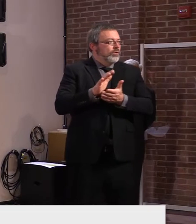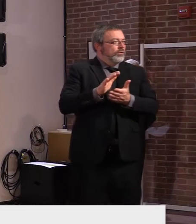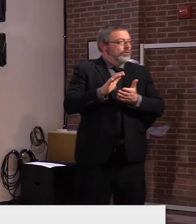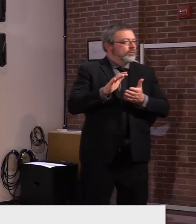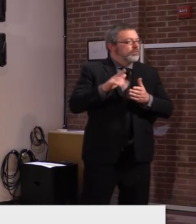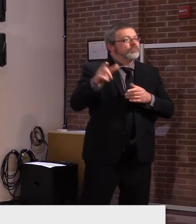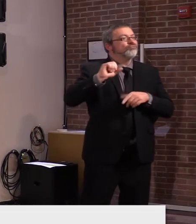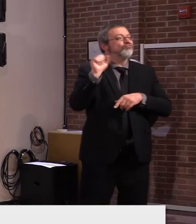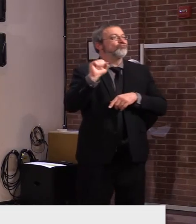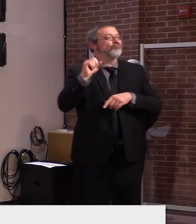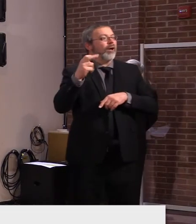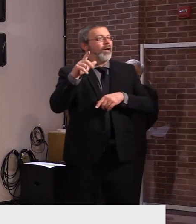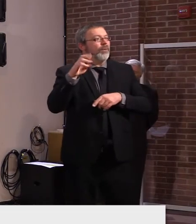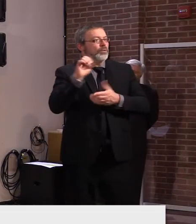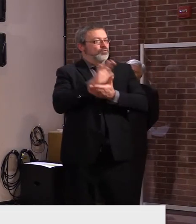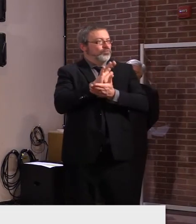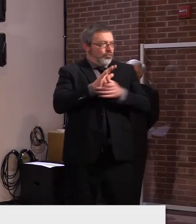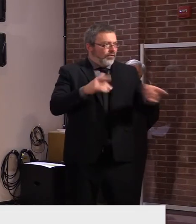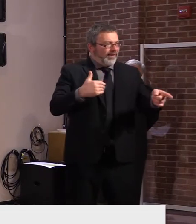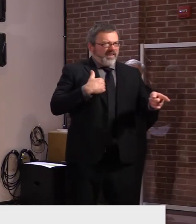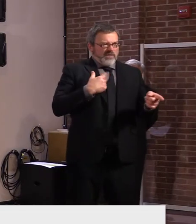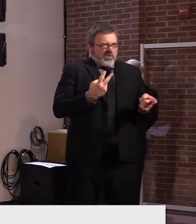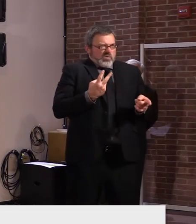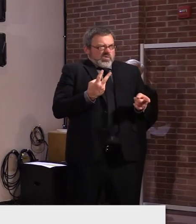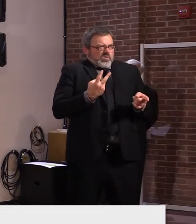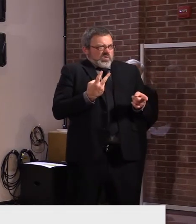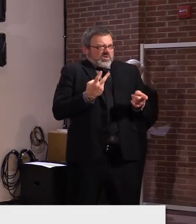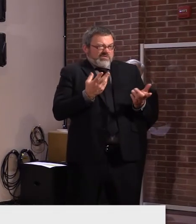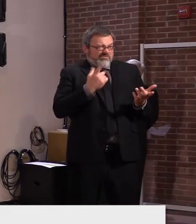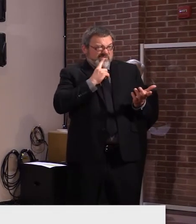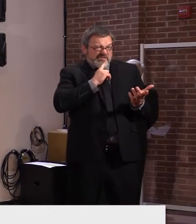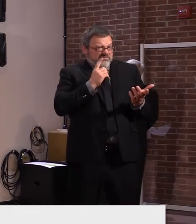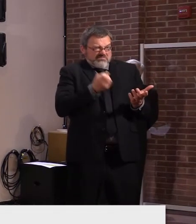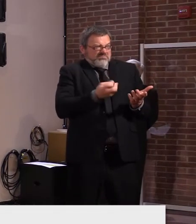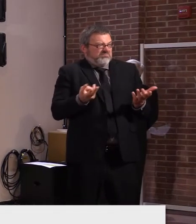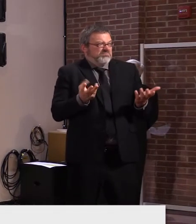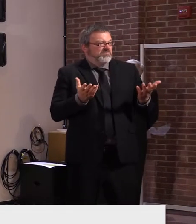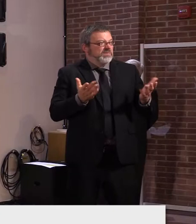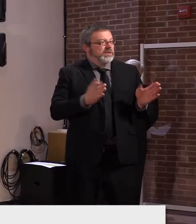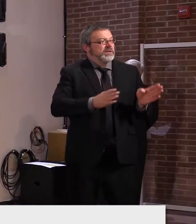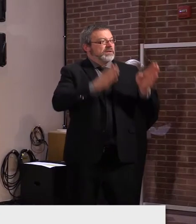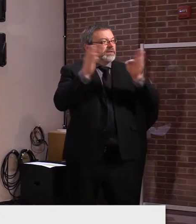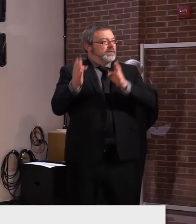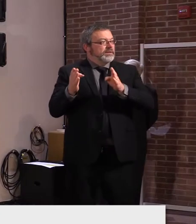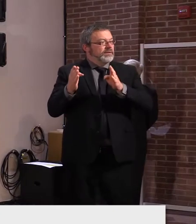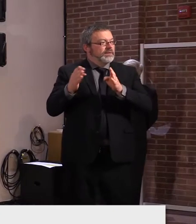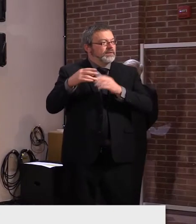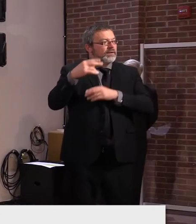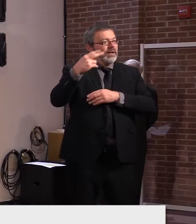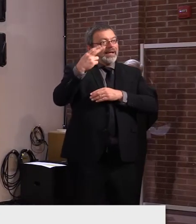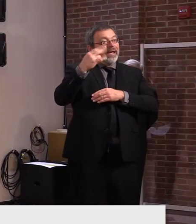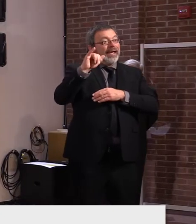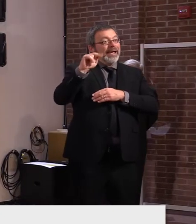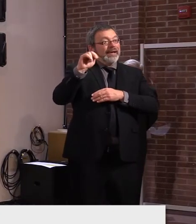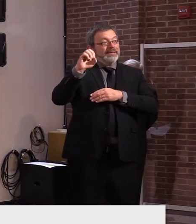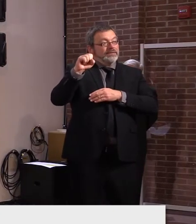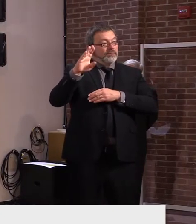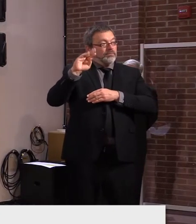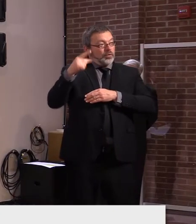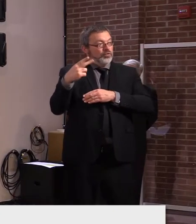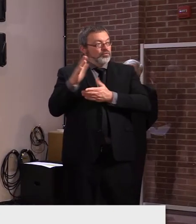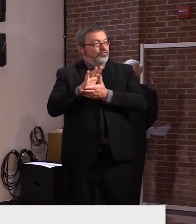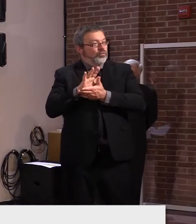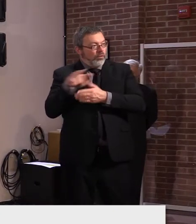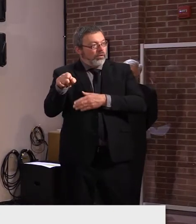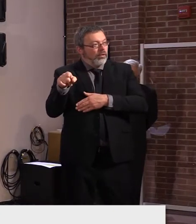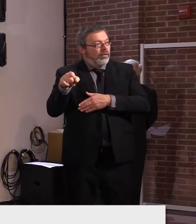and only had 2 cases since school has opened. Hinesburg has 1 case in the last 7 days and 2 cases in total. And Charlotte, the other elementary